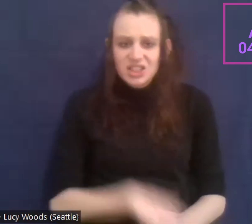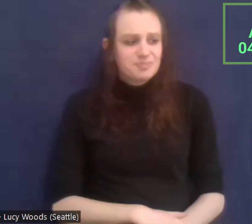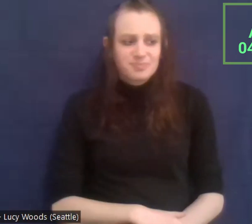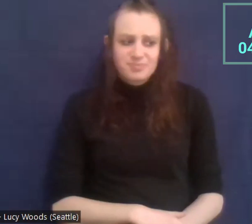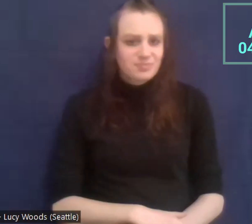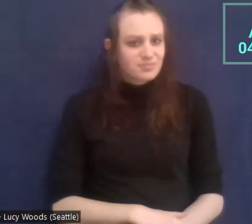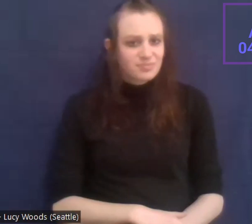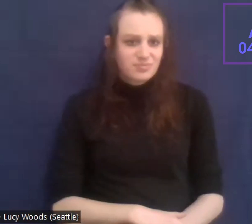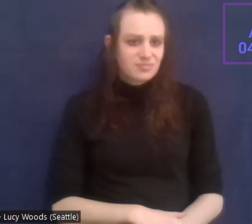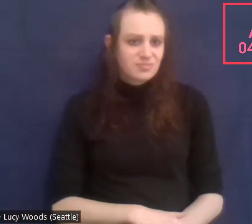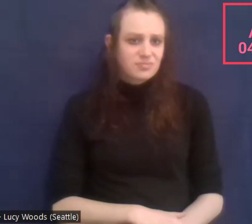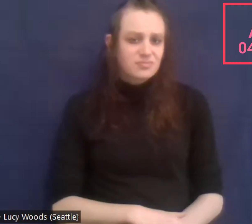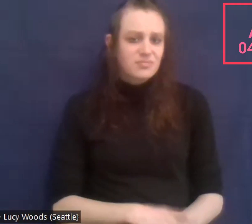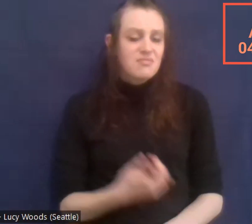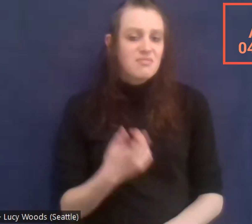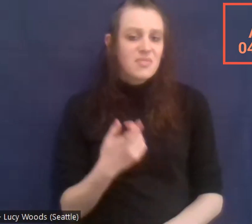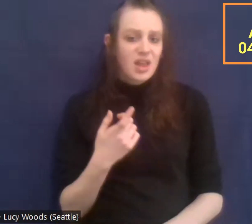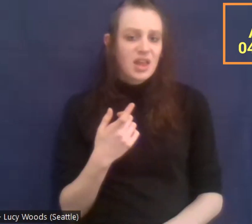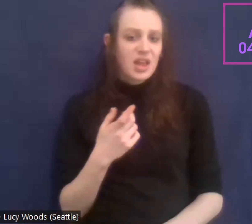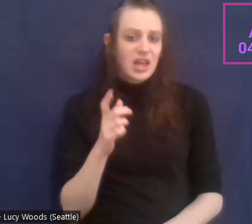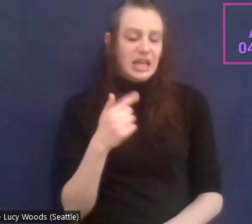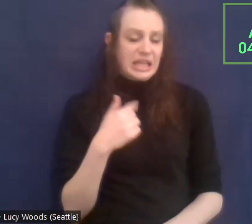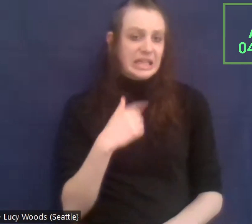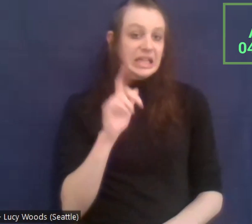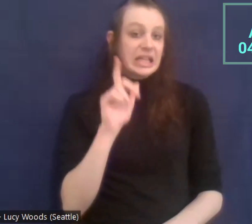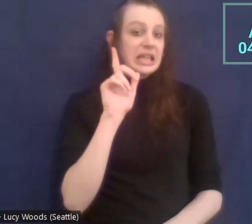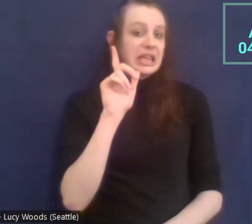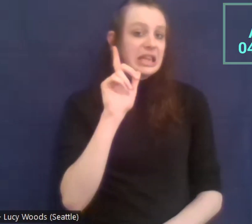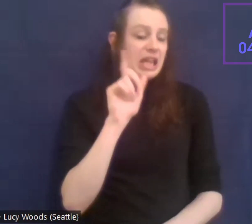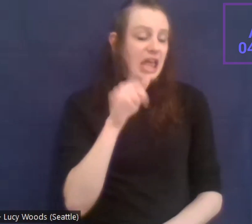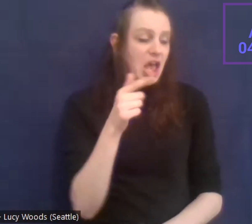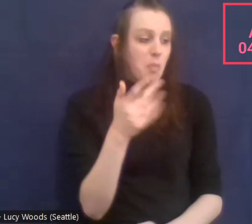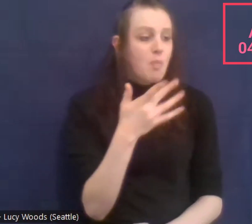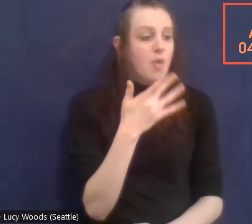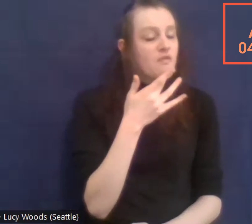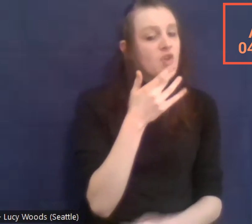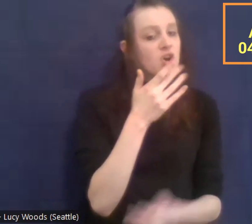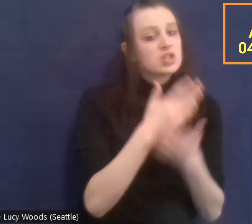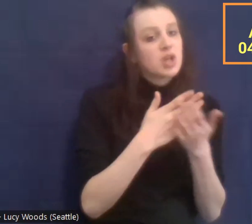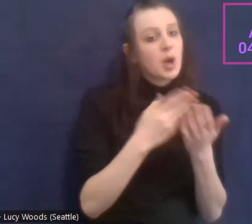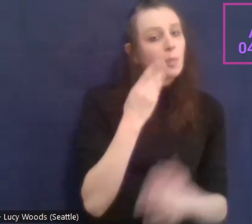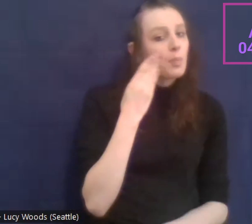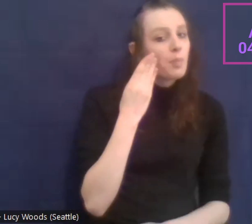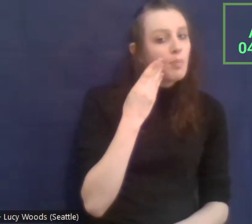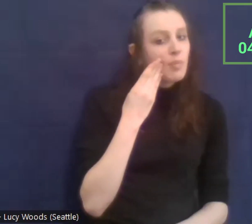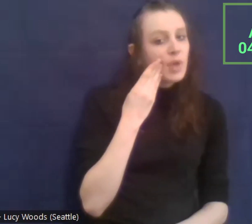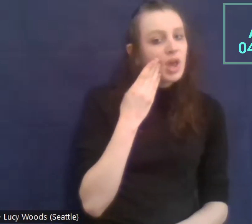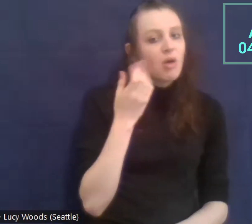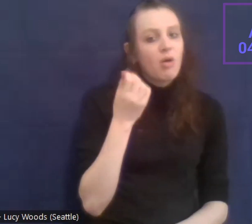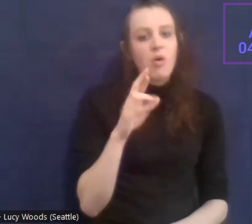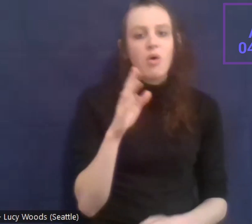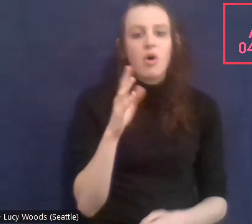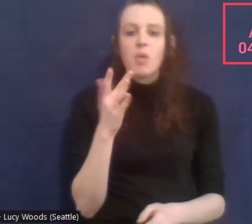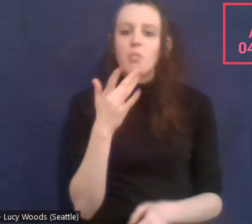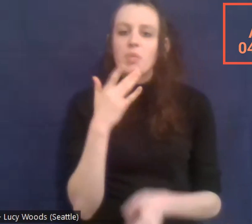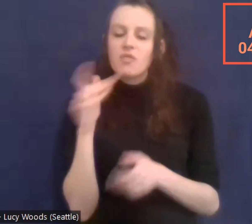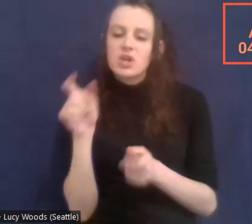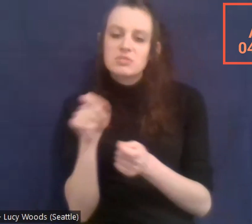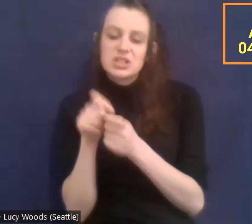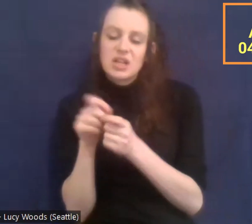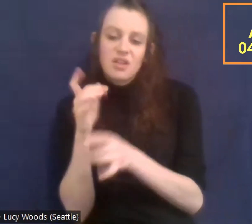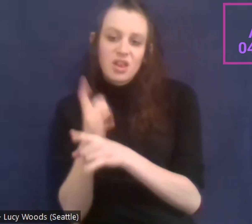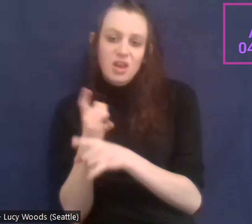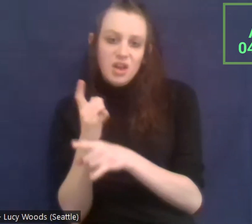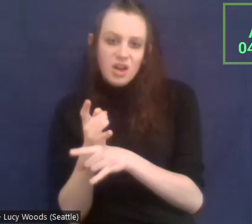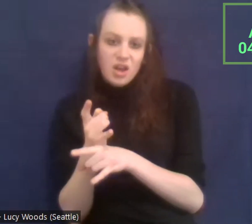I would acquire a taste for some beers over others, and then some liquors over others, and then my story includes